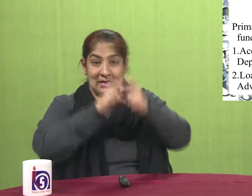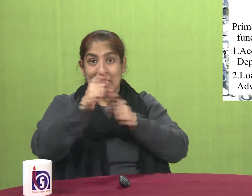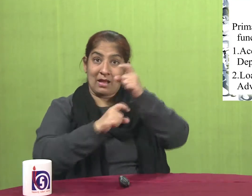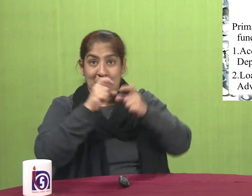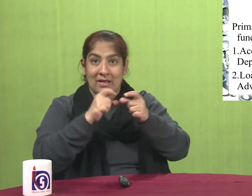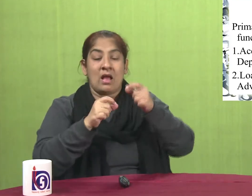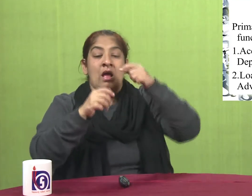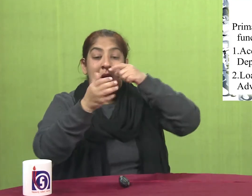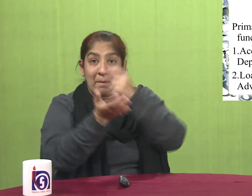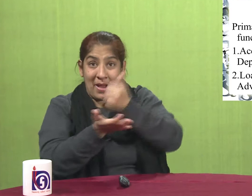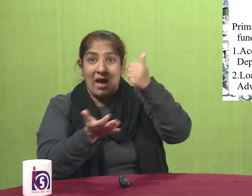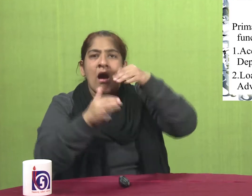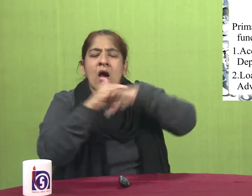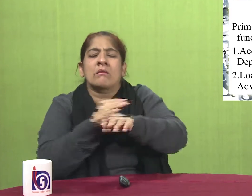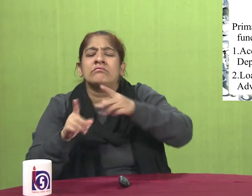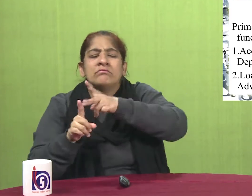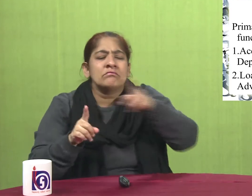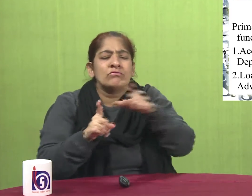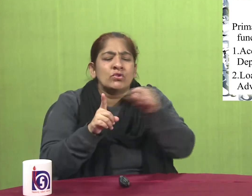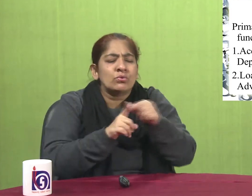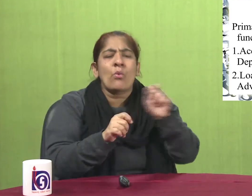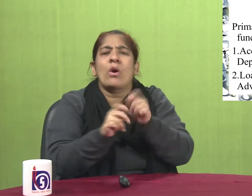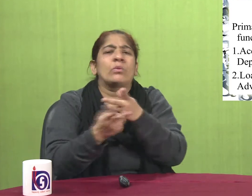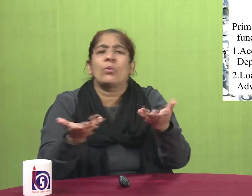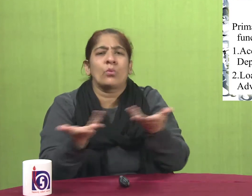So, dear learners, let us see the functions of commercial banks.